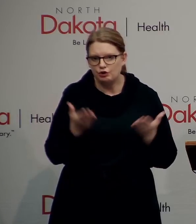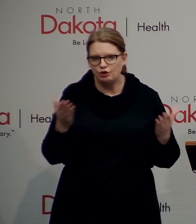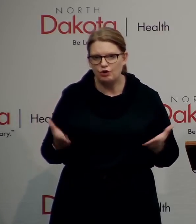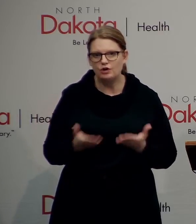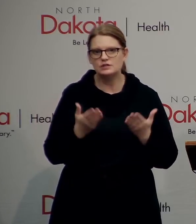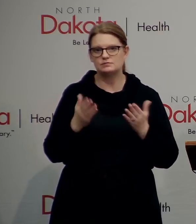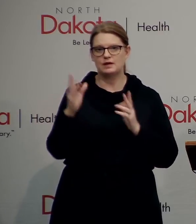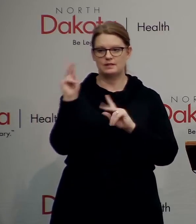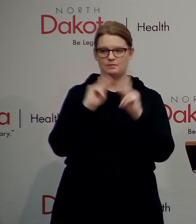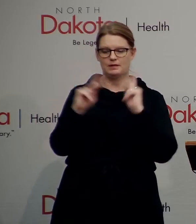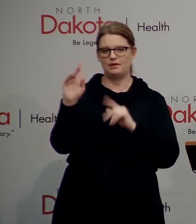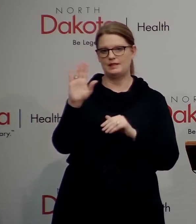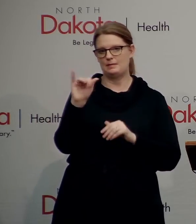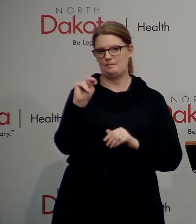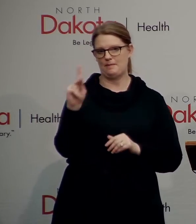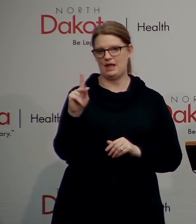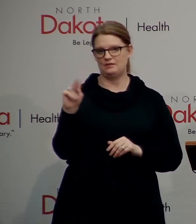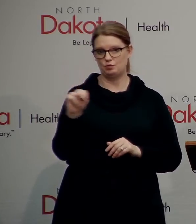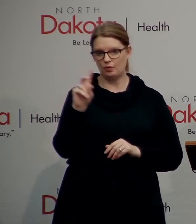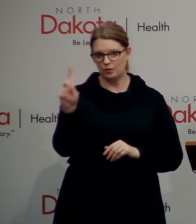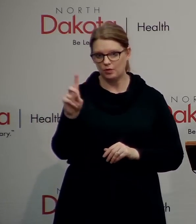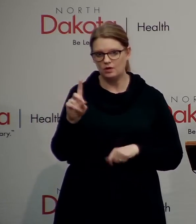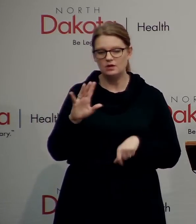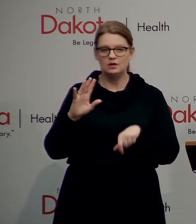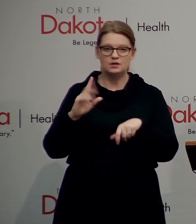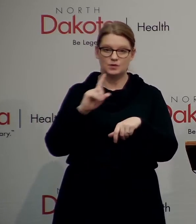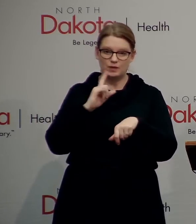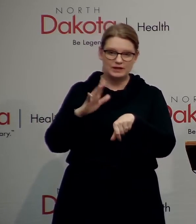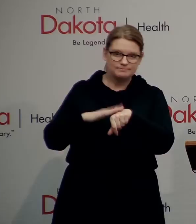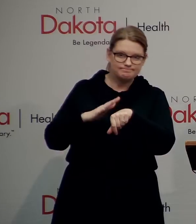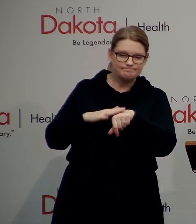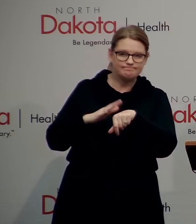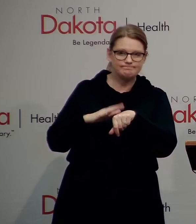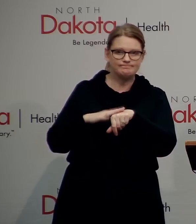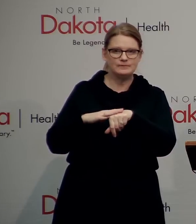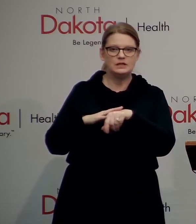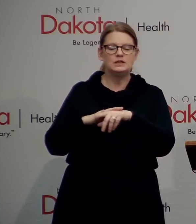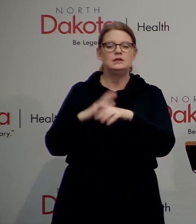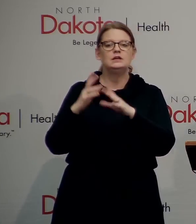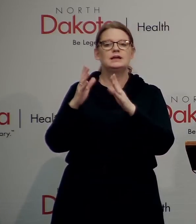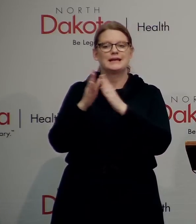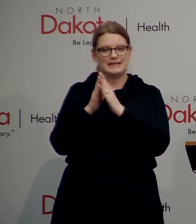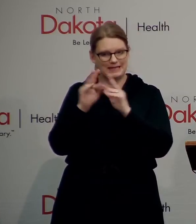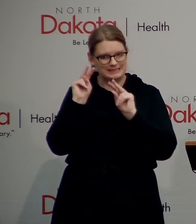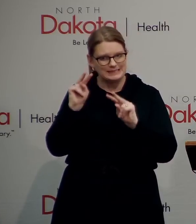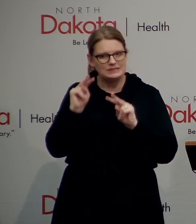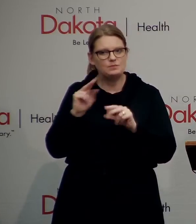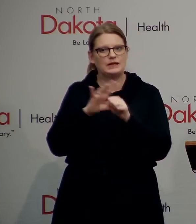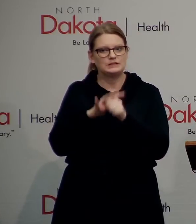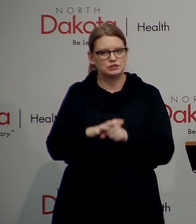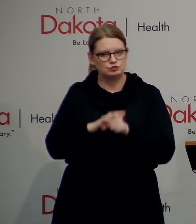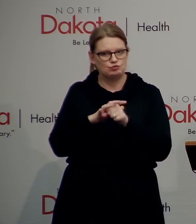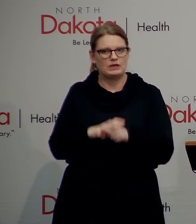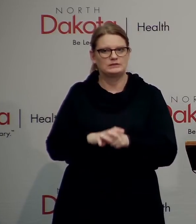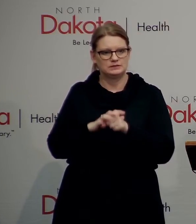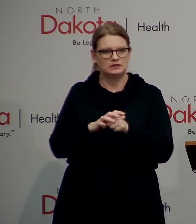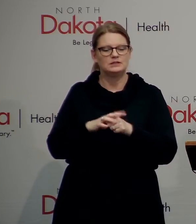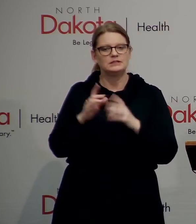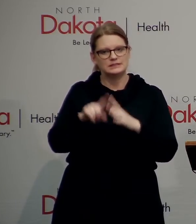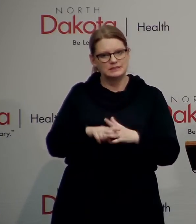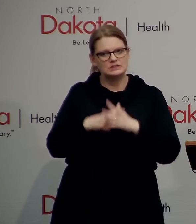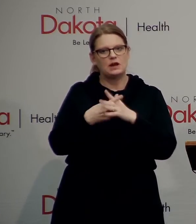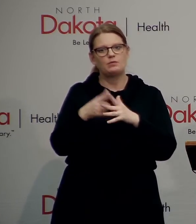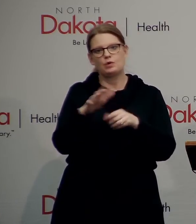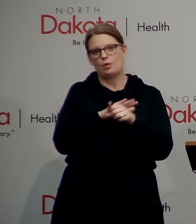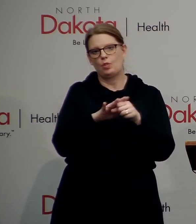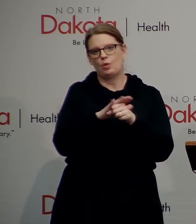at the Bank of North Dakota to advise our businesses that anticipate stress and strain to start with their local bank. Your